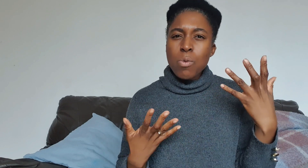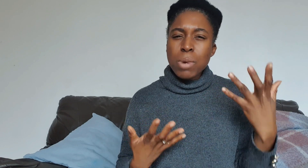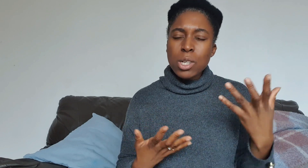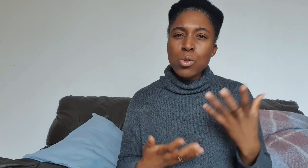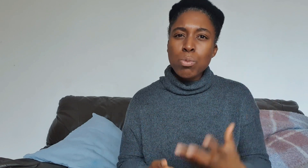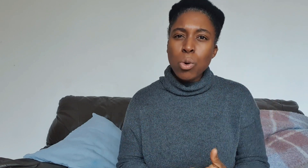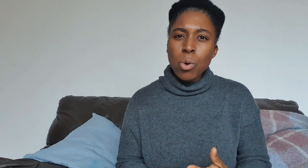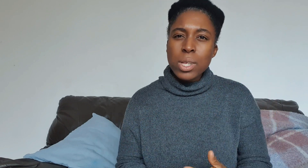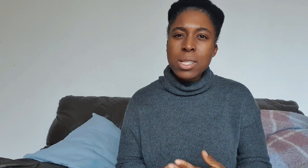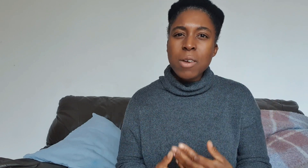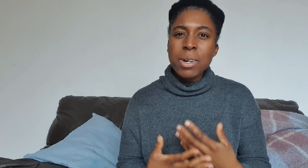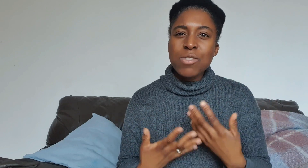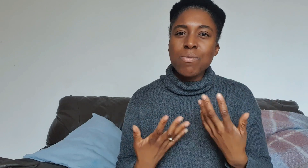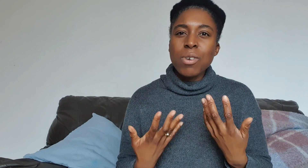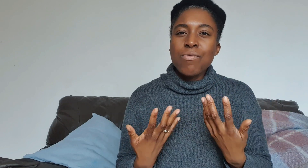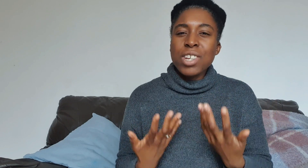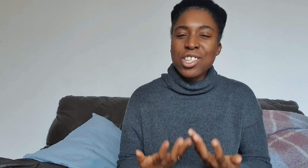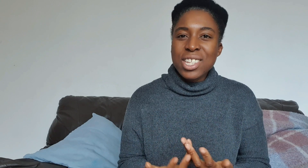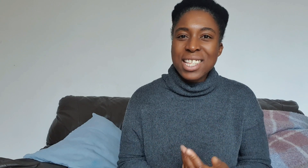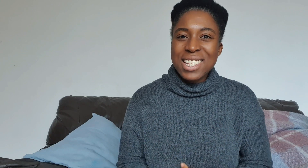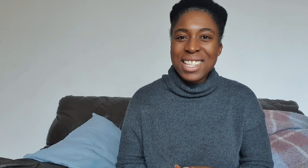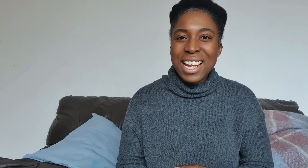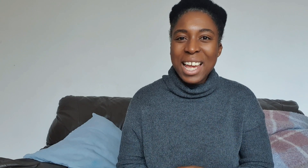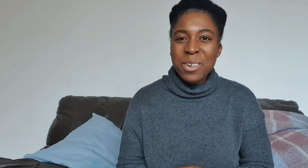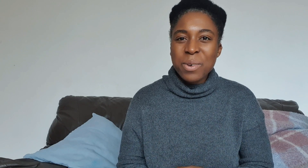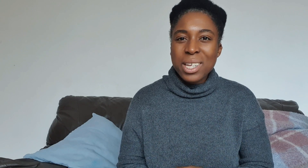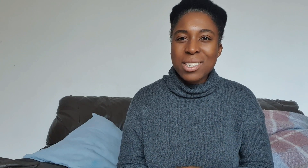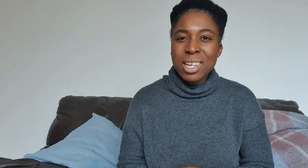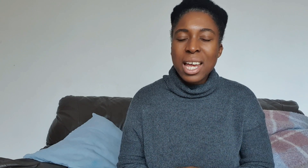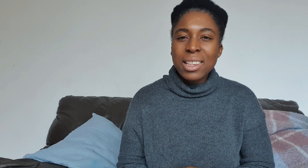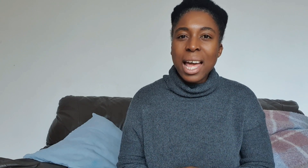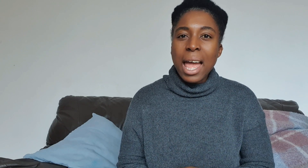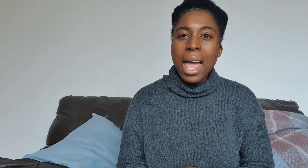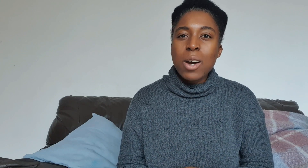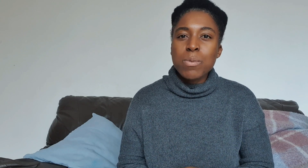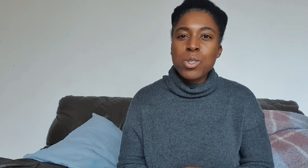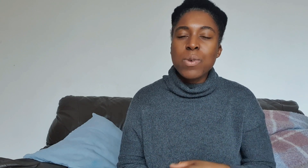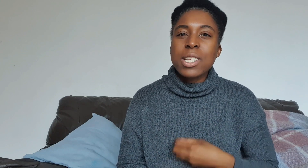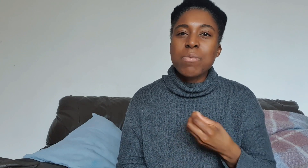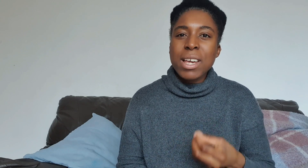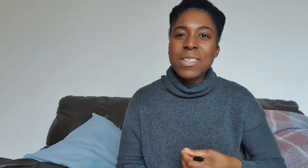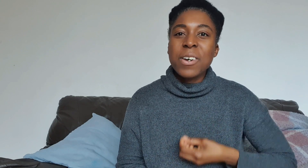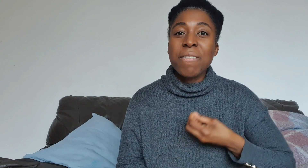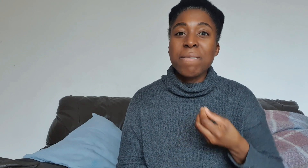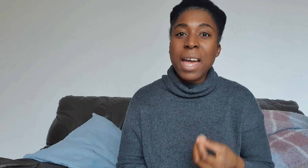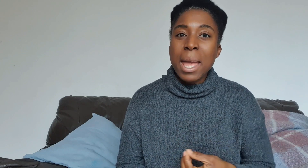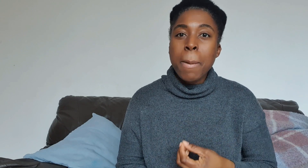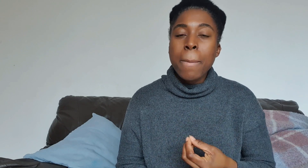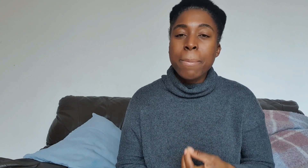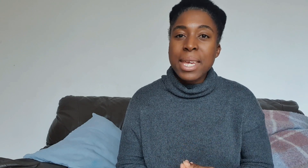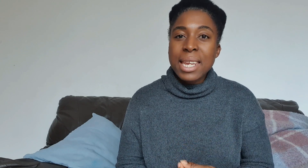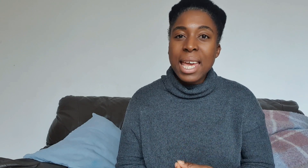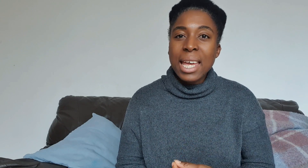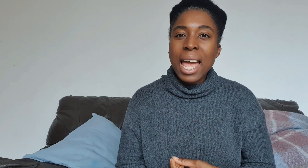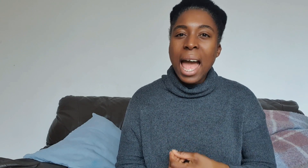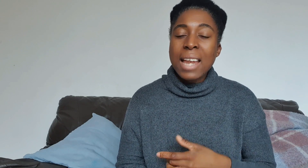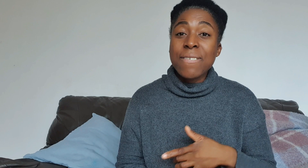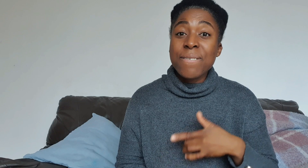much more. There's so much richness to the language that helps to express or convey meaning and